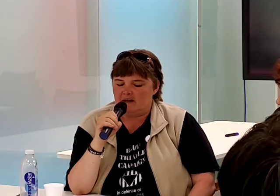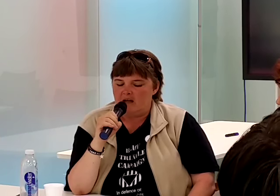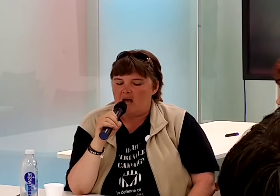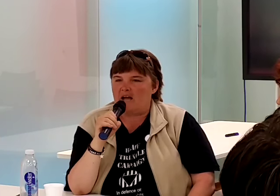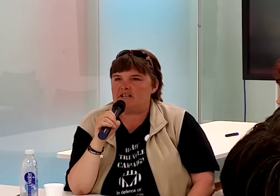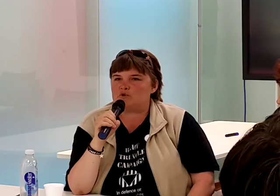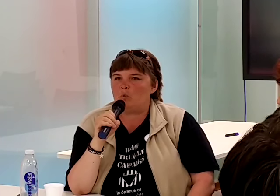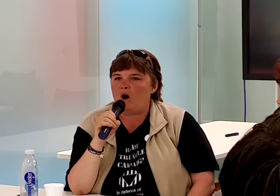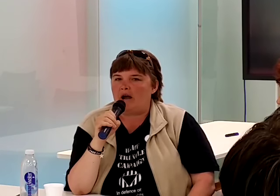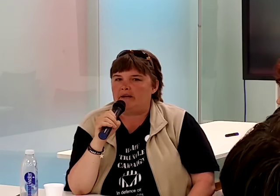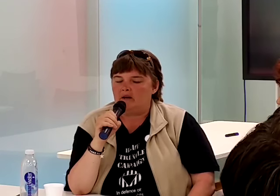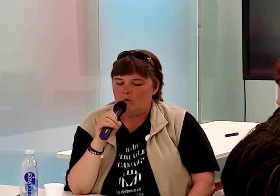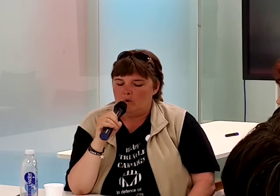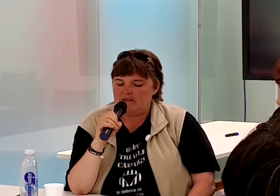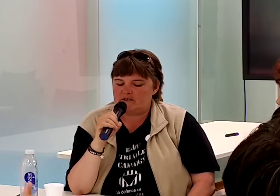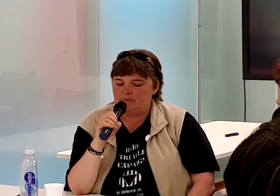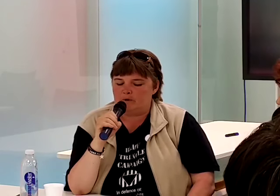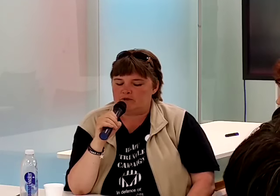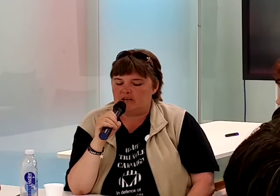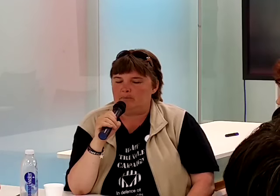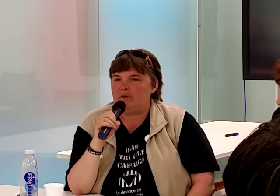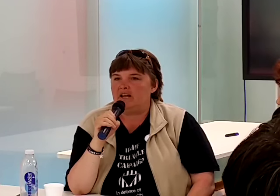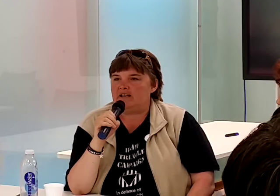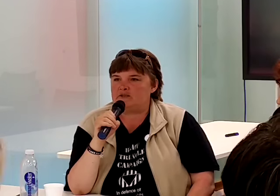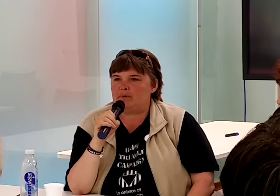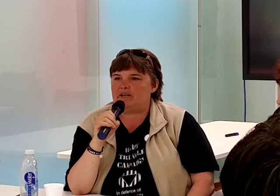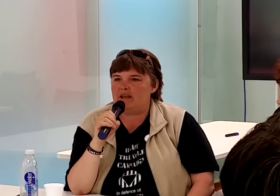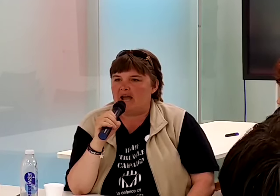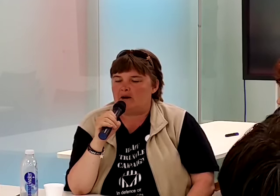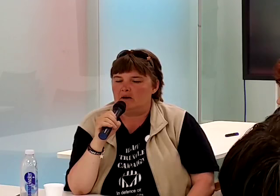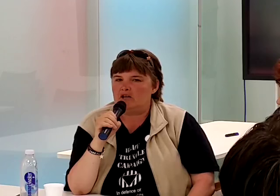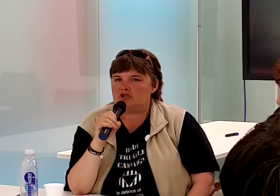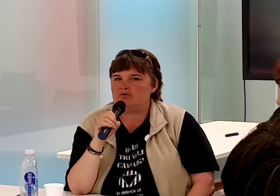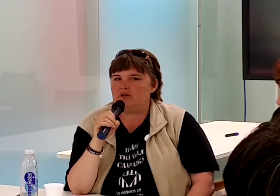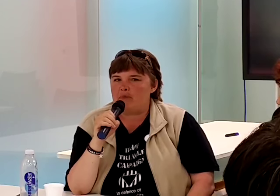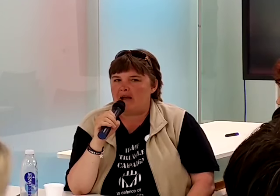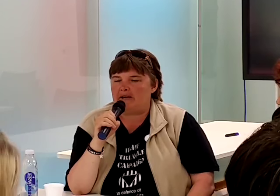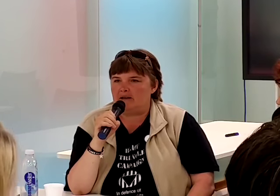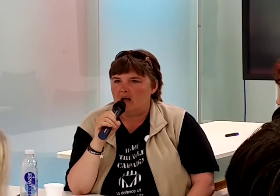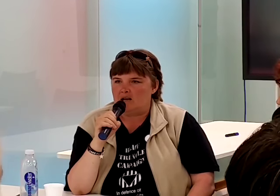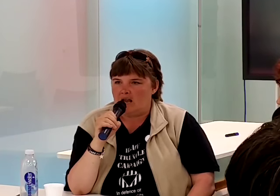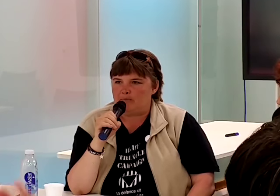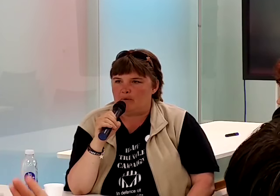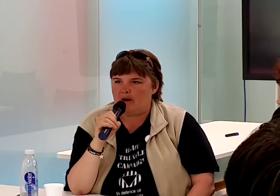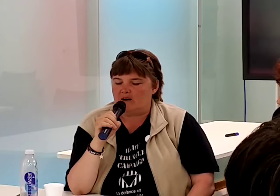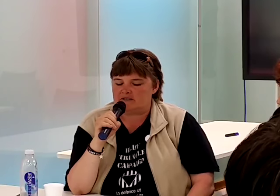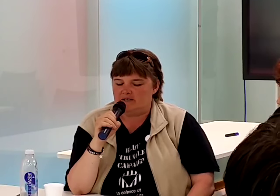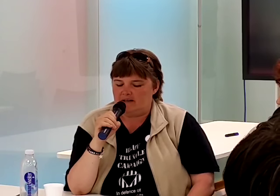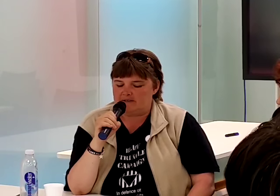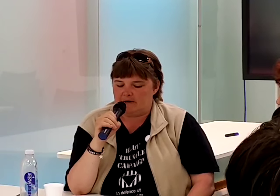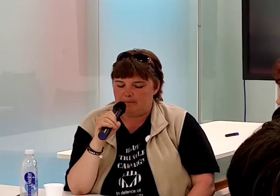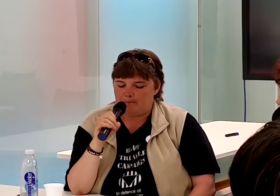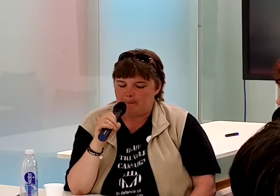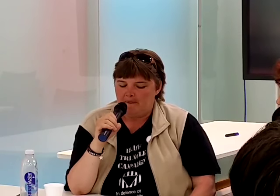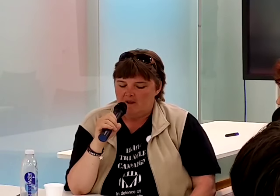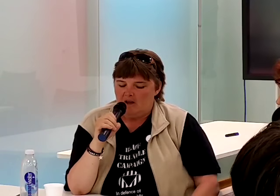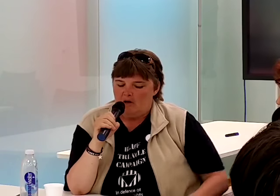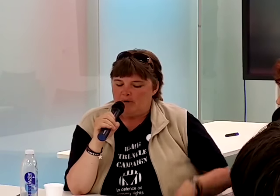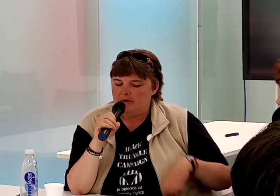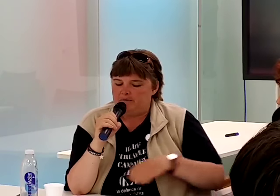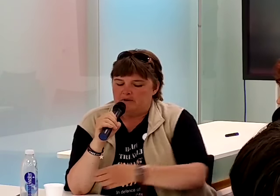Party leader. And it's why we support him in his bid now to remain Labour Party